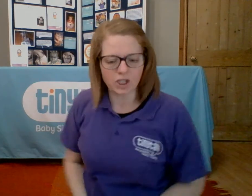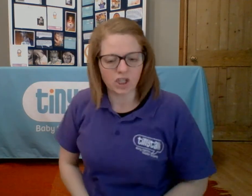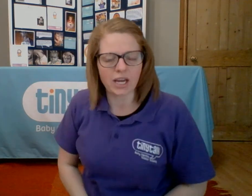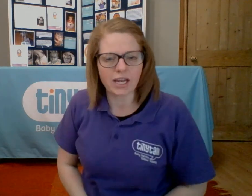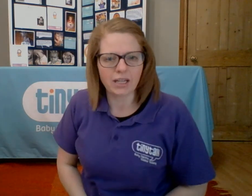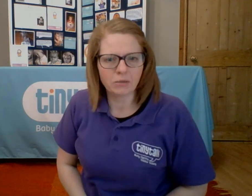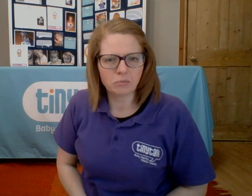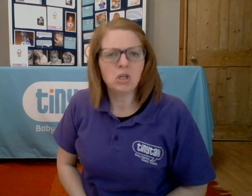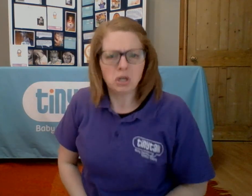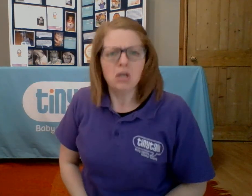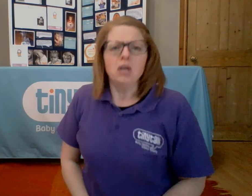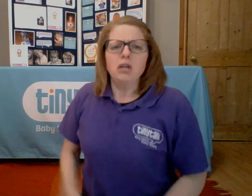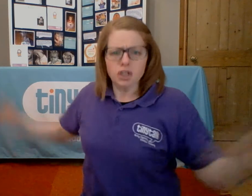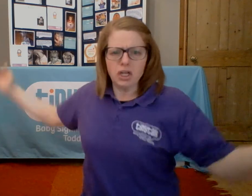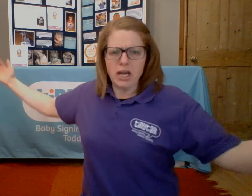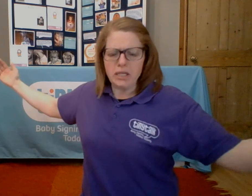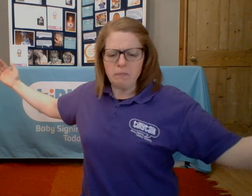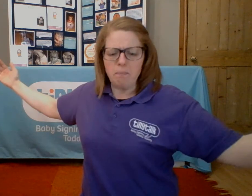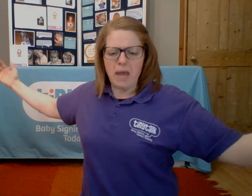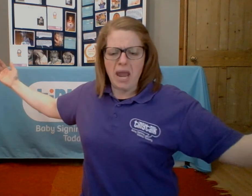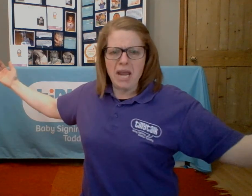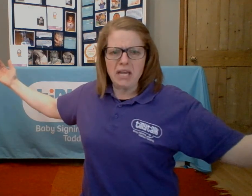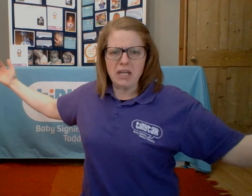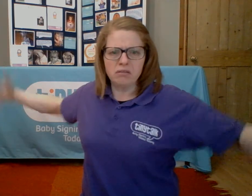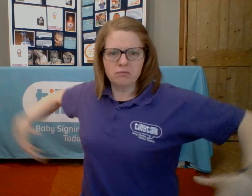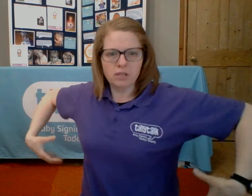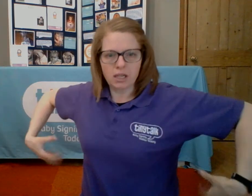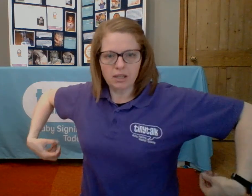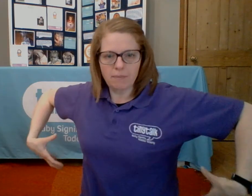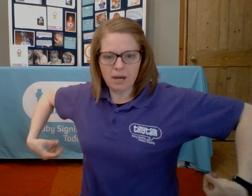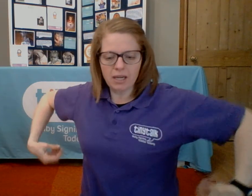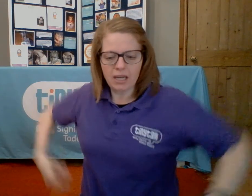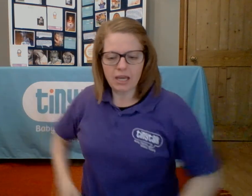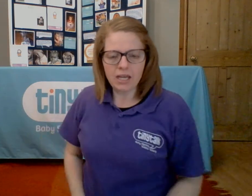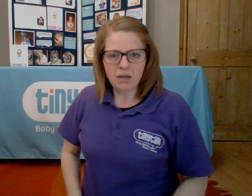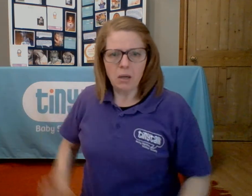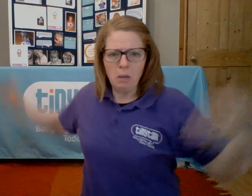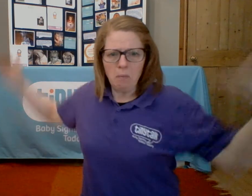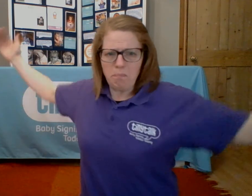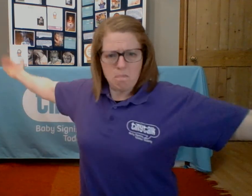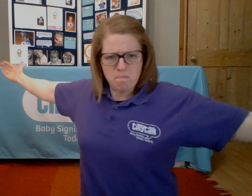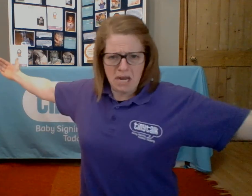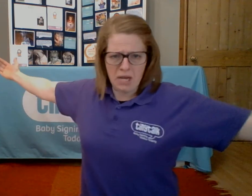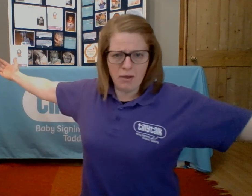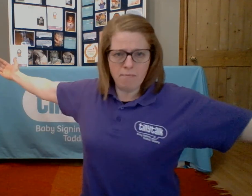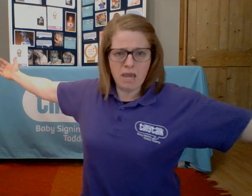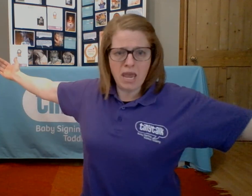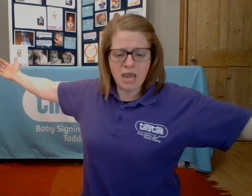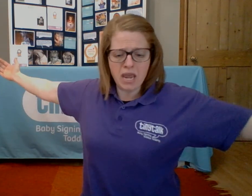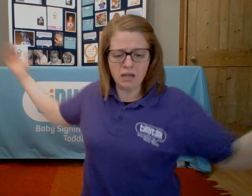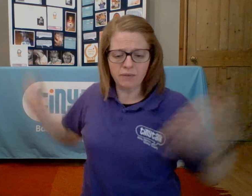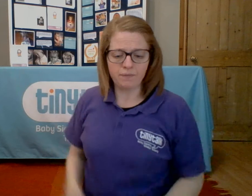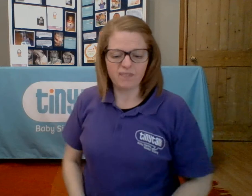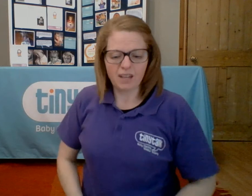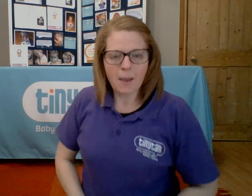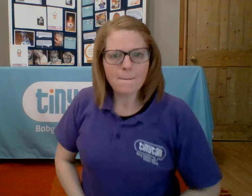she? She's big, said the monkey. Bigger than me.